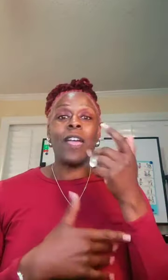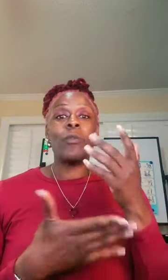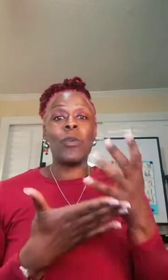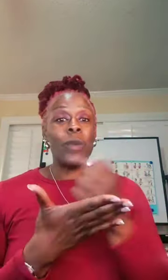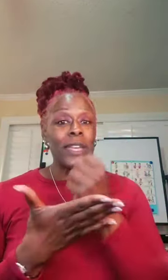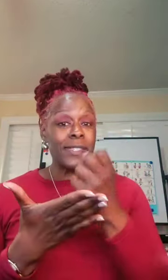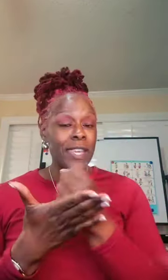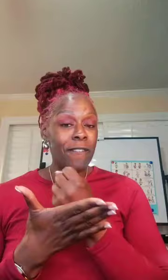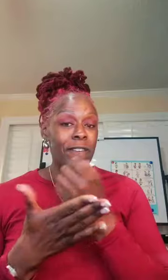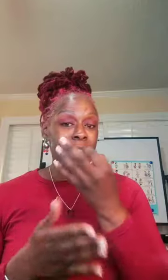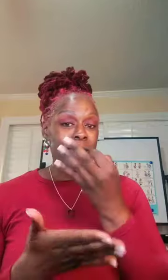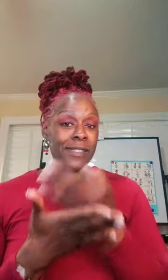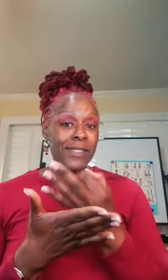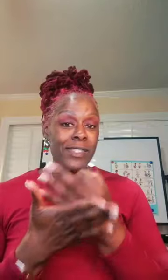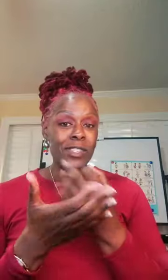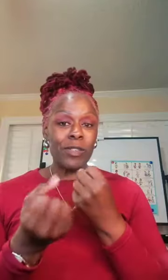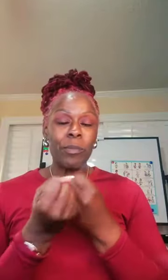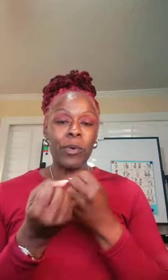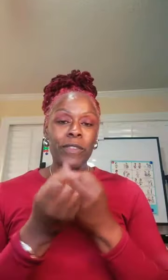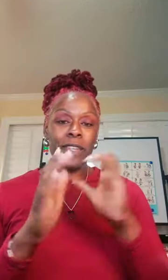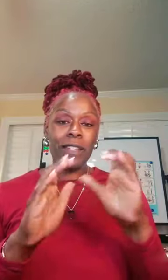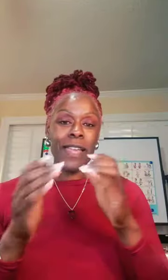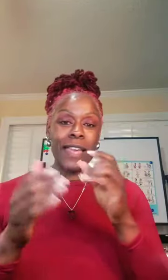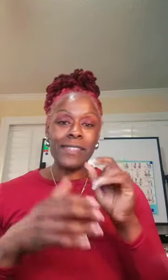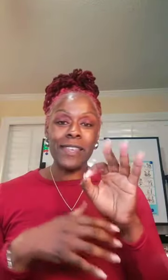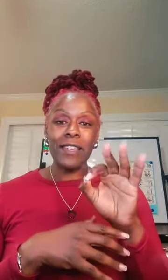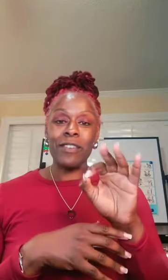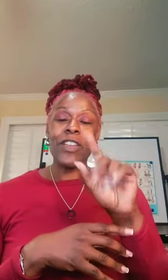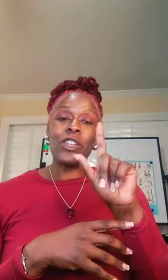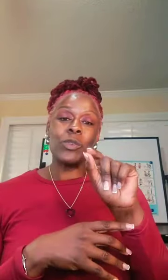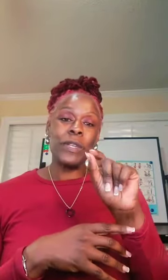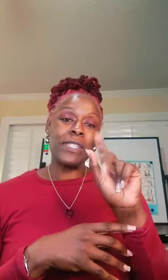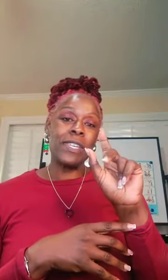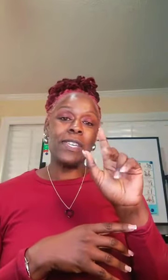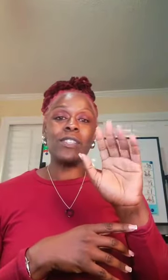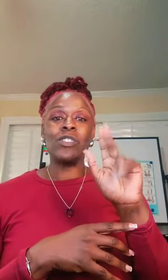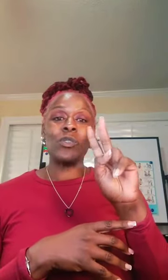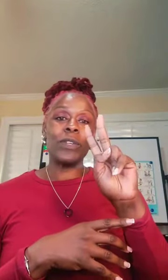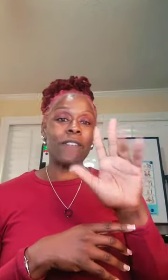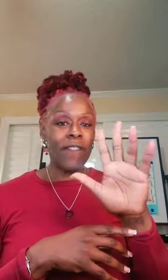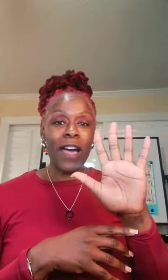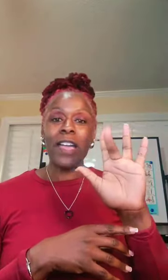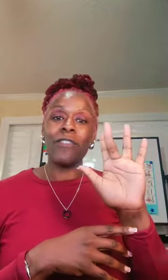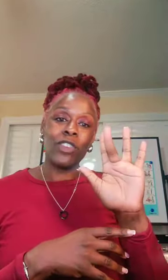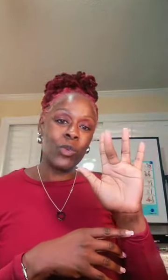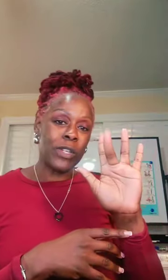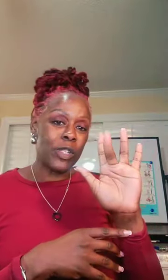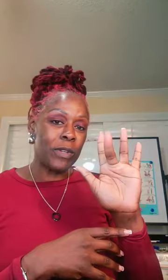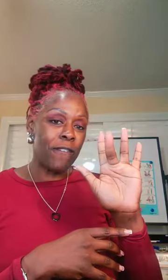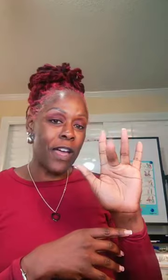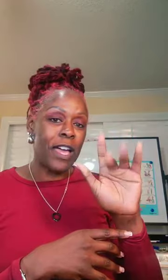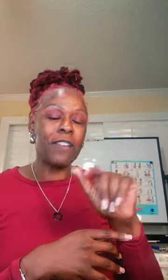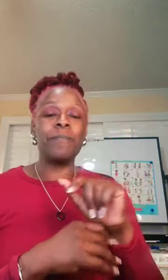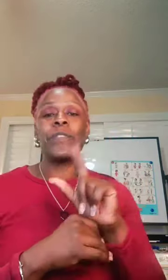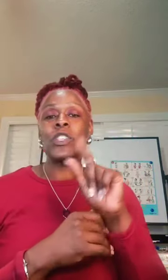we're raising funds to support the class of 2025 or 2025.